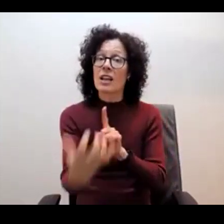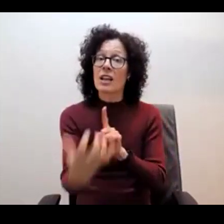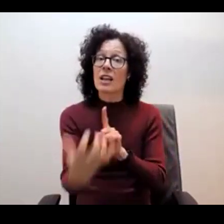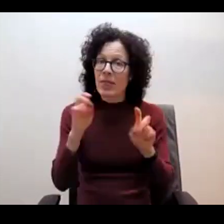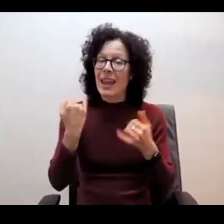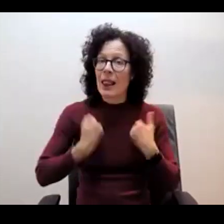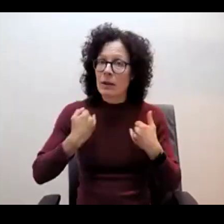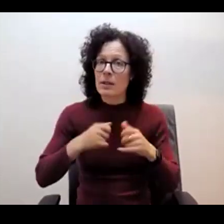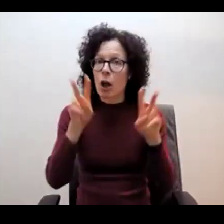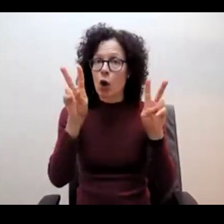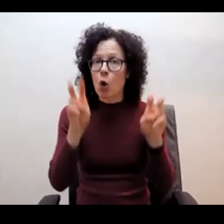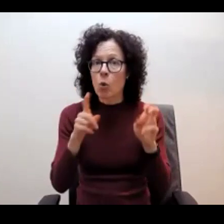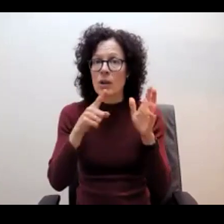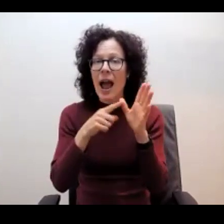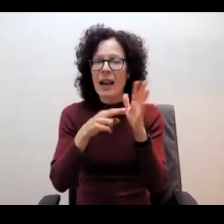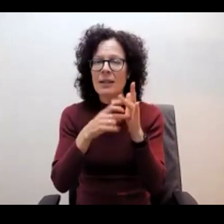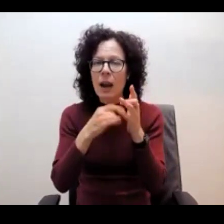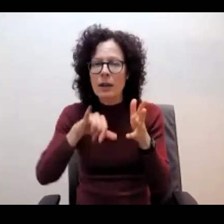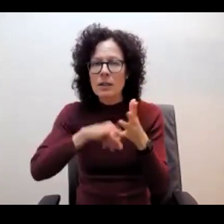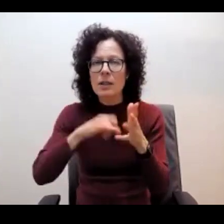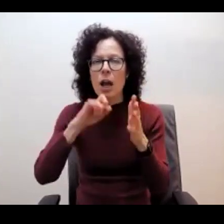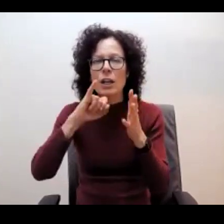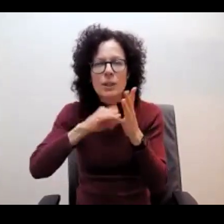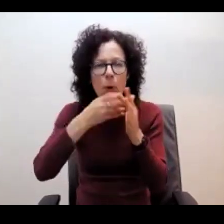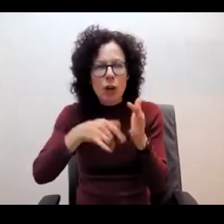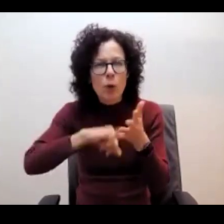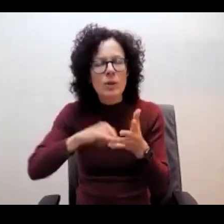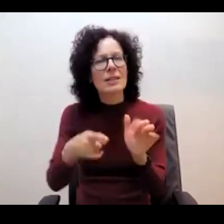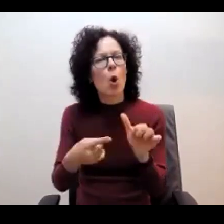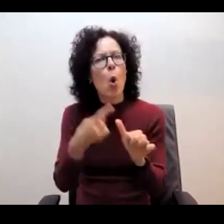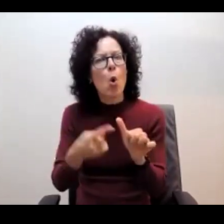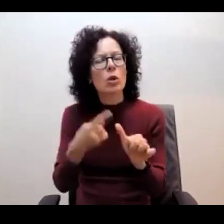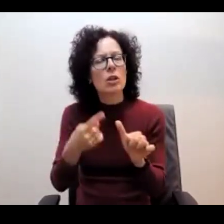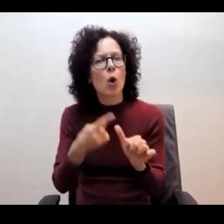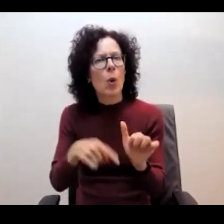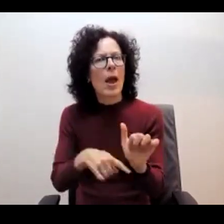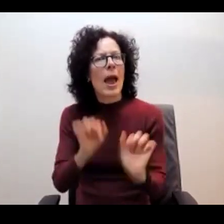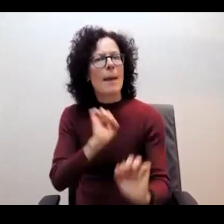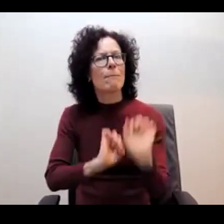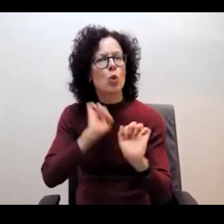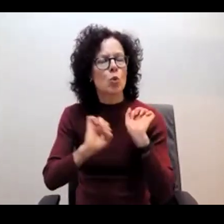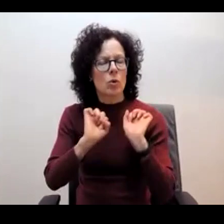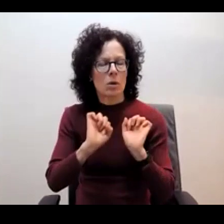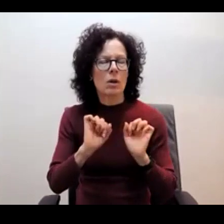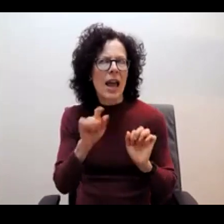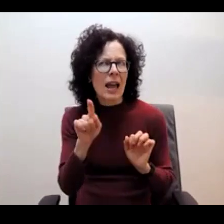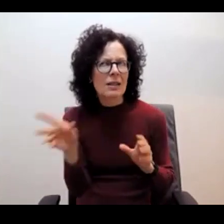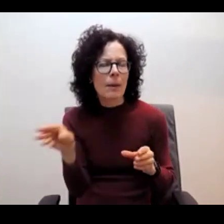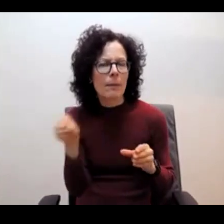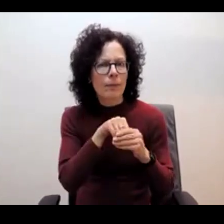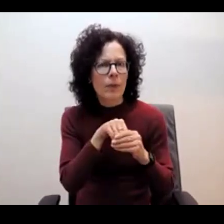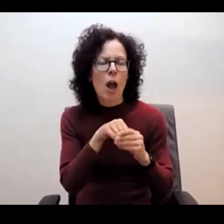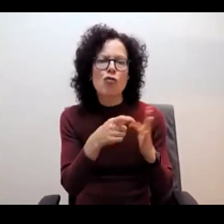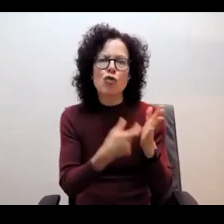spondylitis, which is a condition, an autoimmune condition on the rheumatoid spectrum. So I just wanted to park